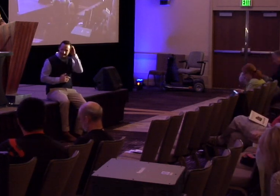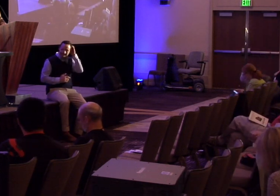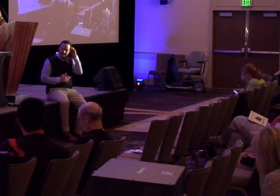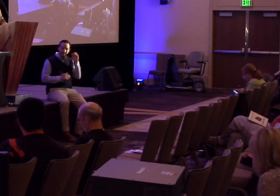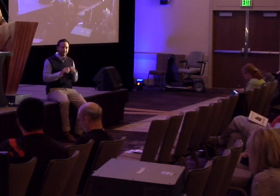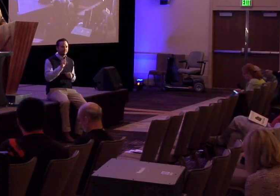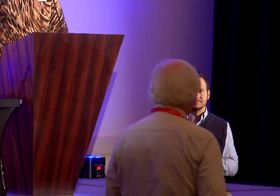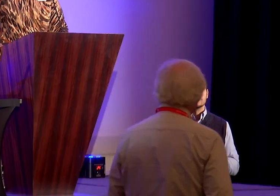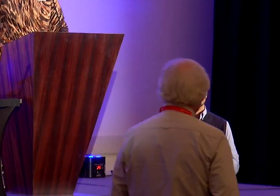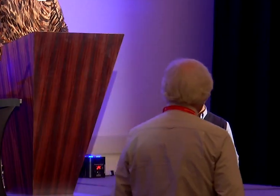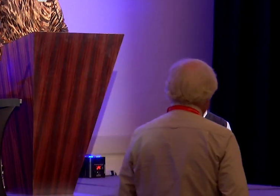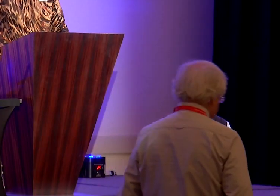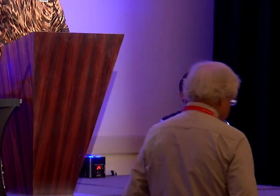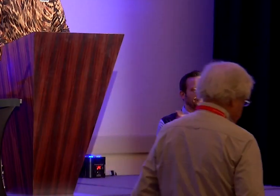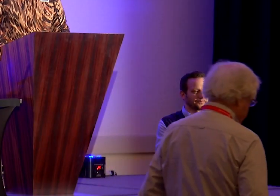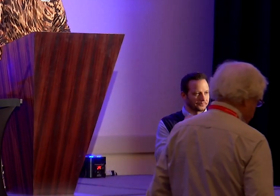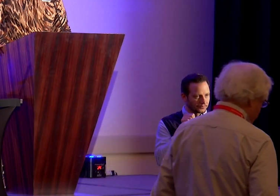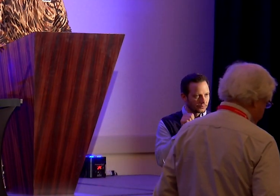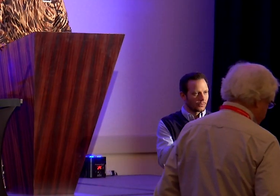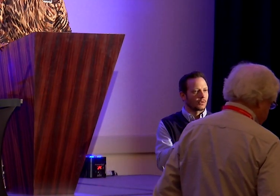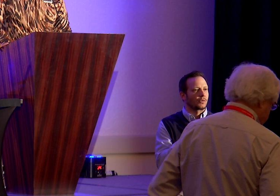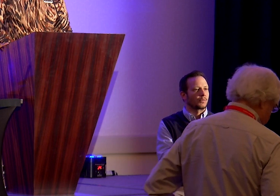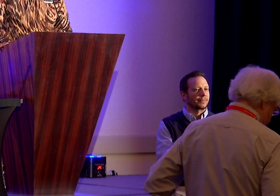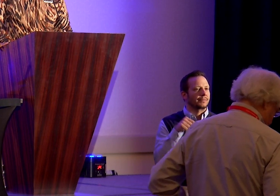So as we continue on,